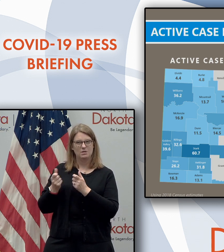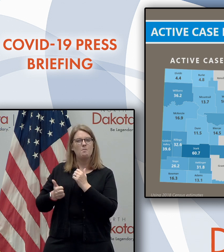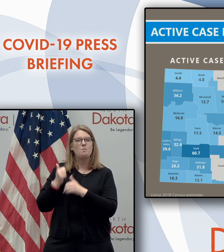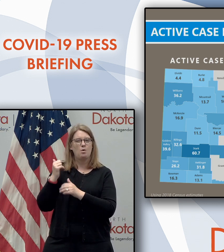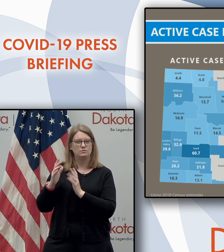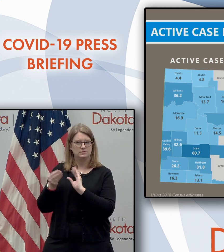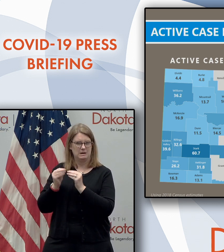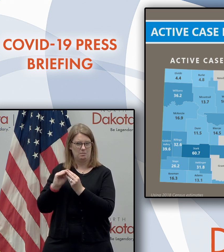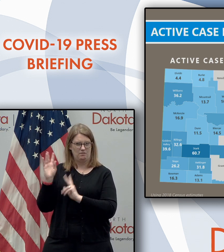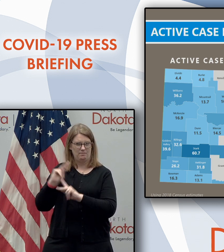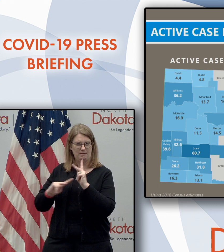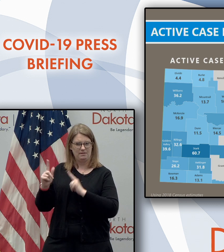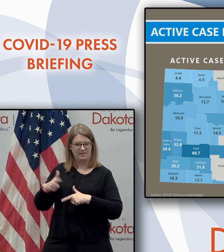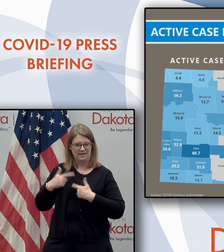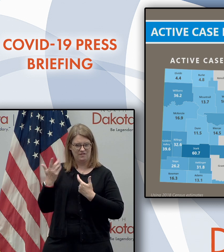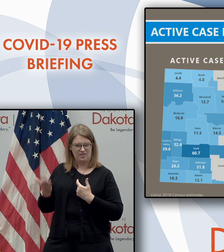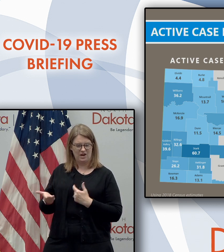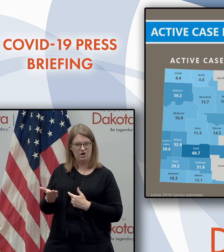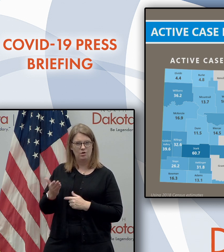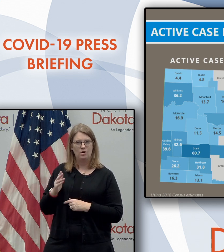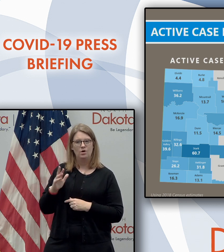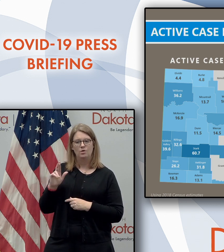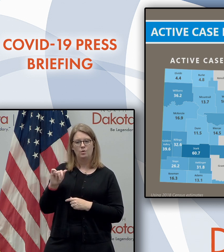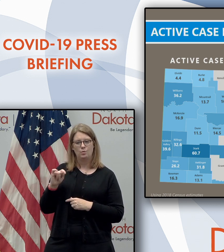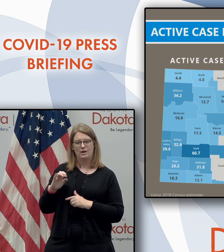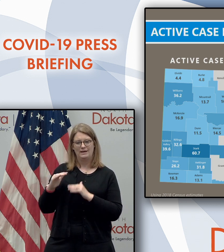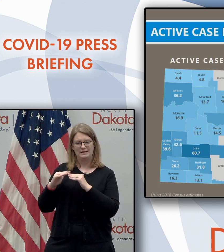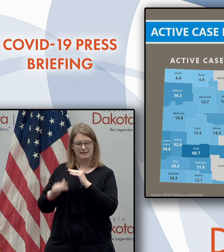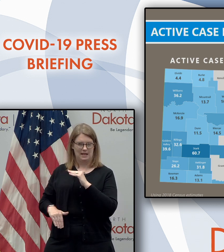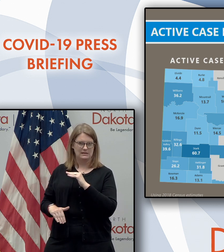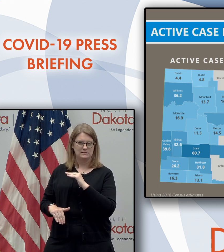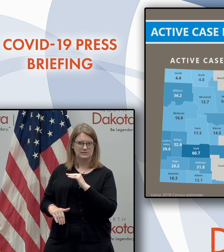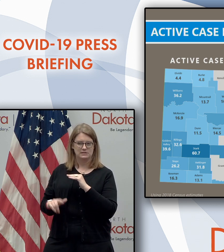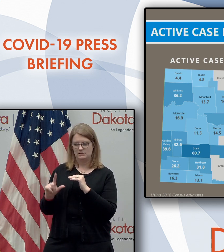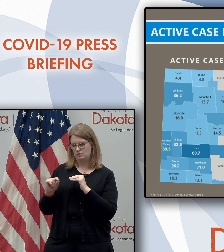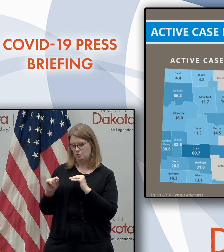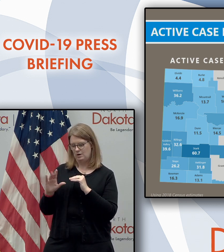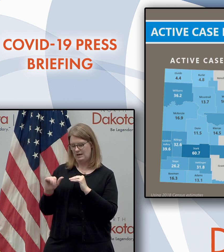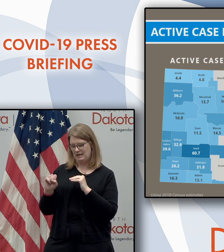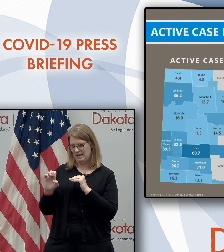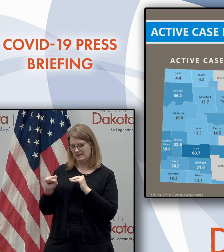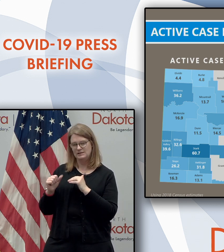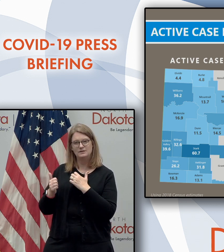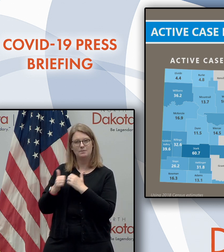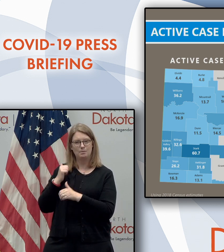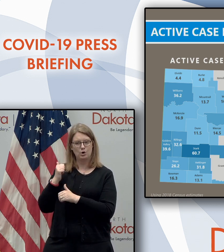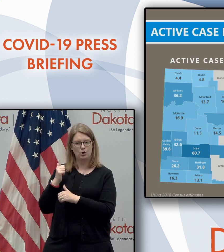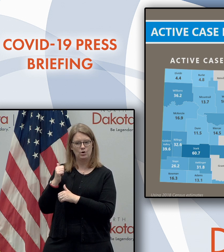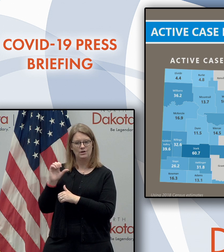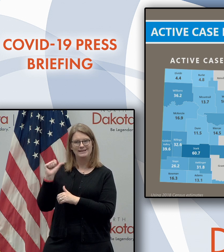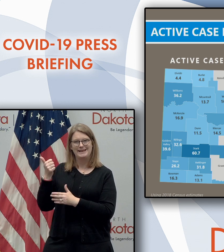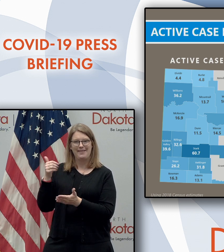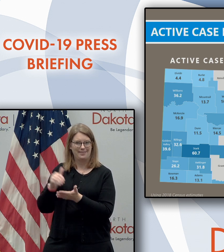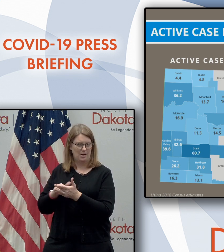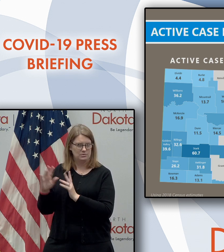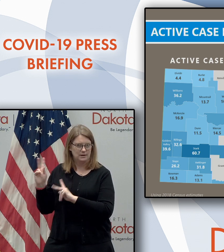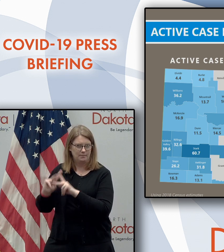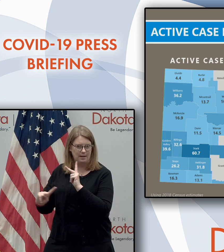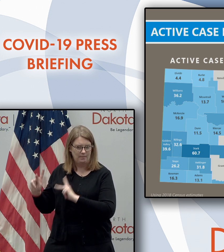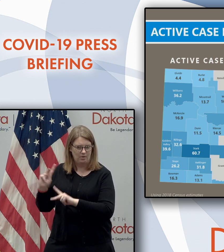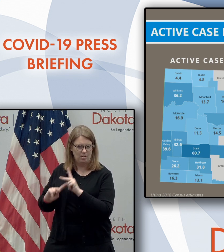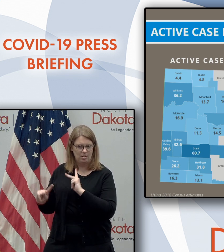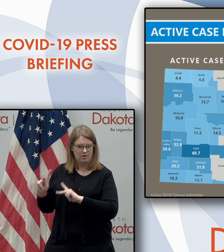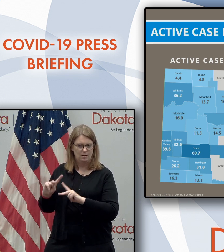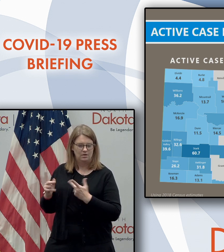population county in the state, with a rate that is below 20 cases per 10,000,